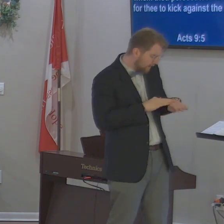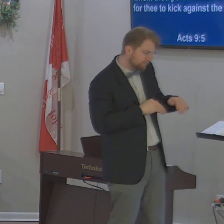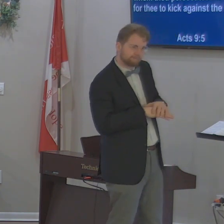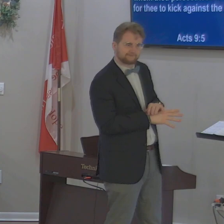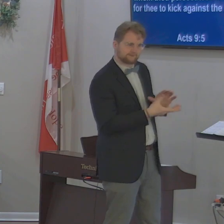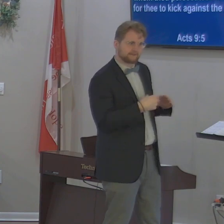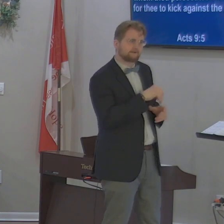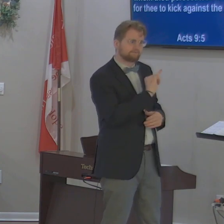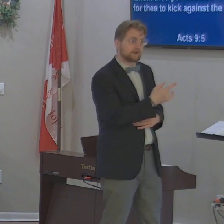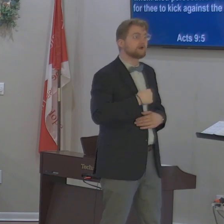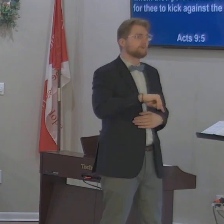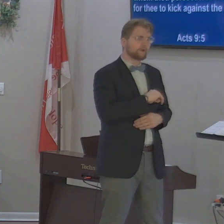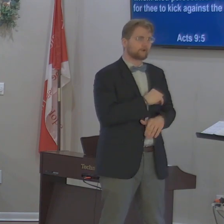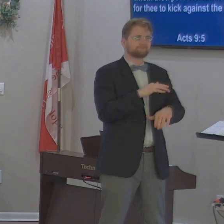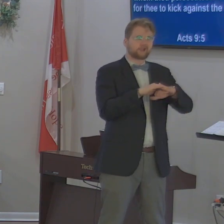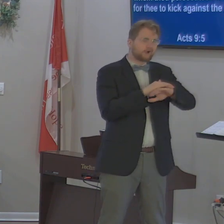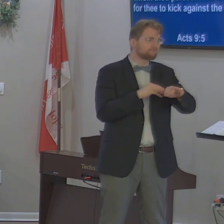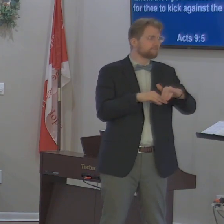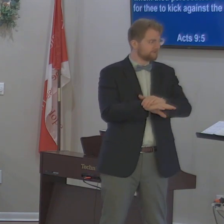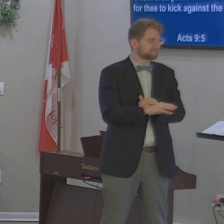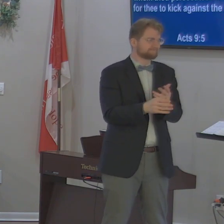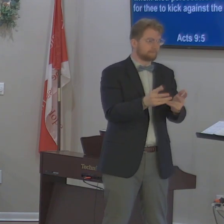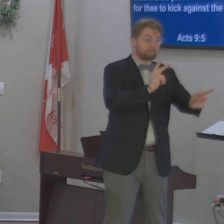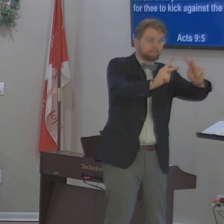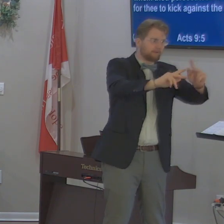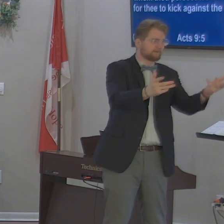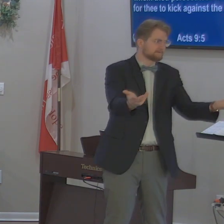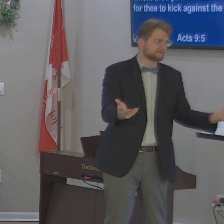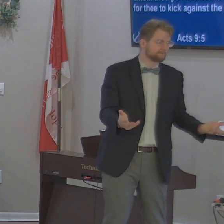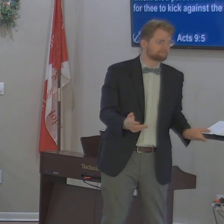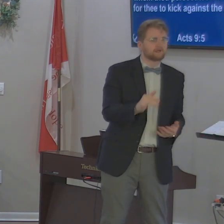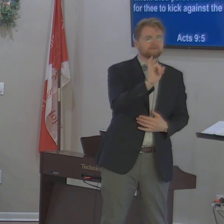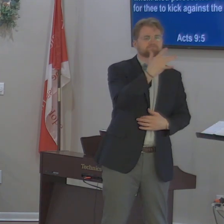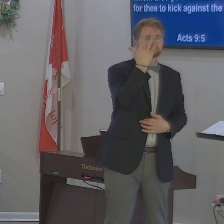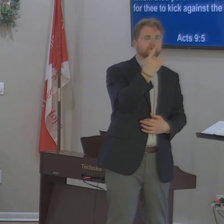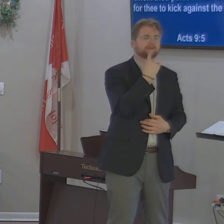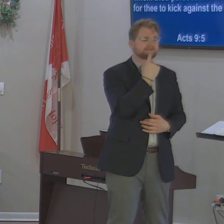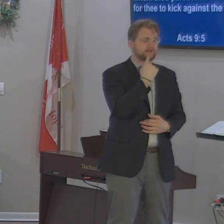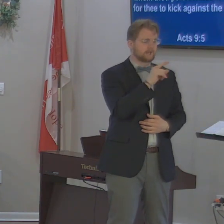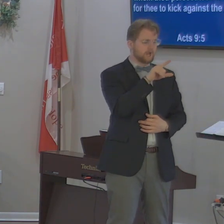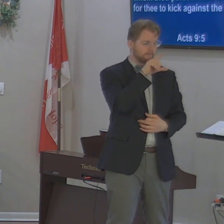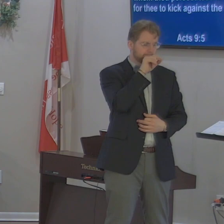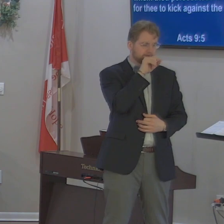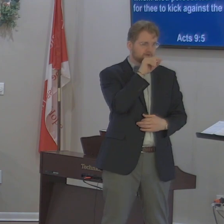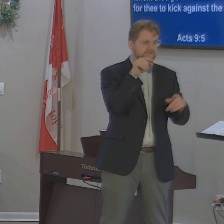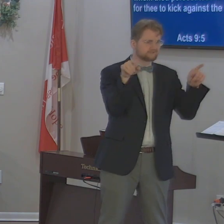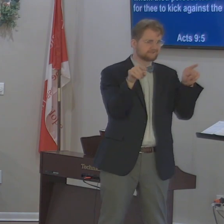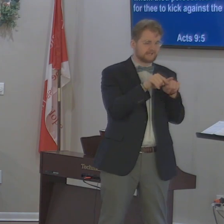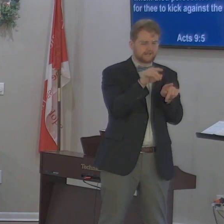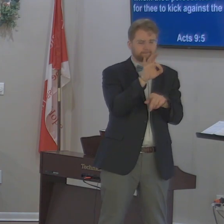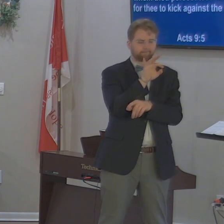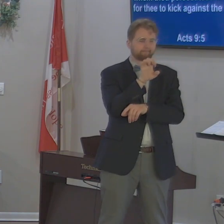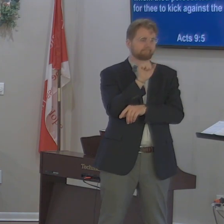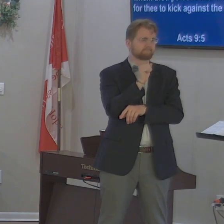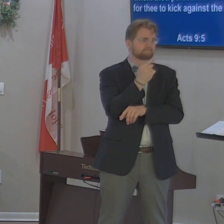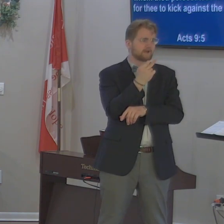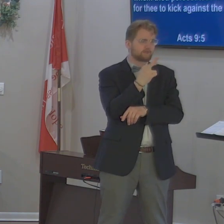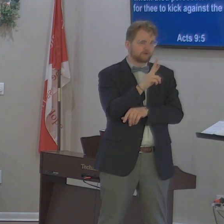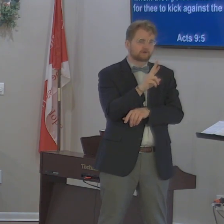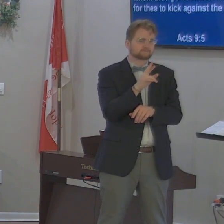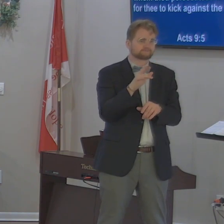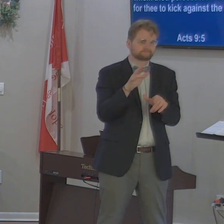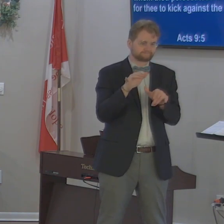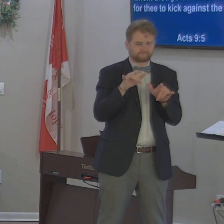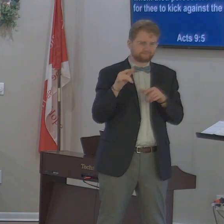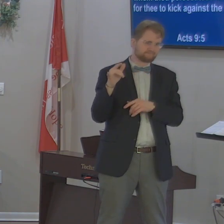I mean, we're comfort creatures. That's why they always say birds of a feather flock together, right? But we're comfort creatures, and no